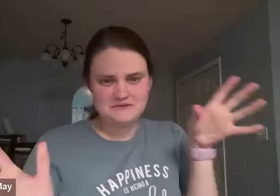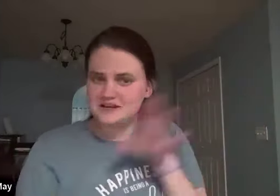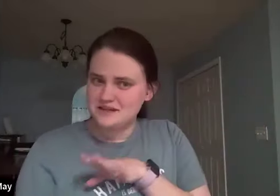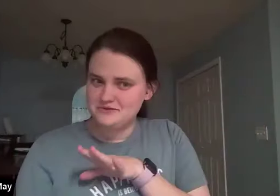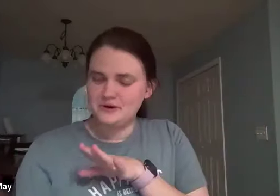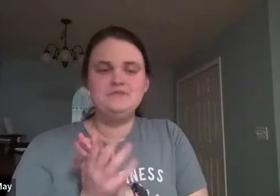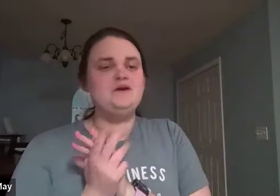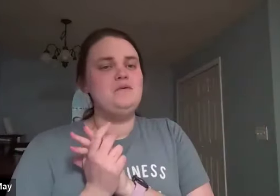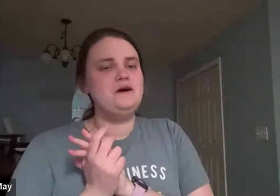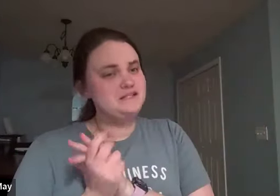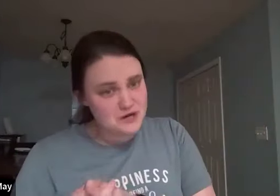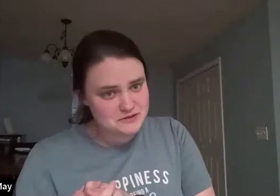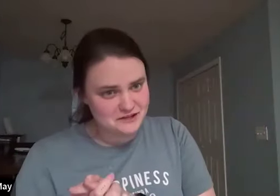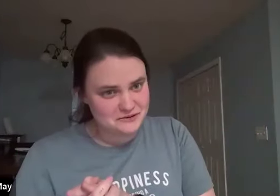not done before. One is barbecue.